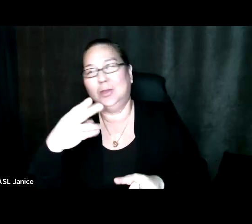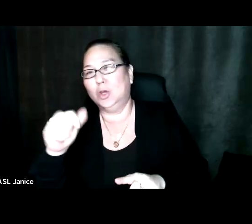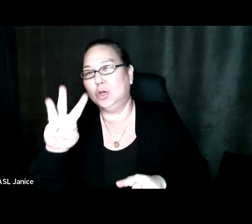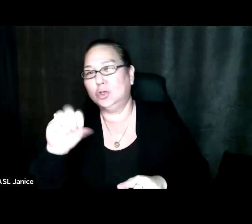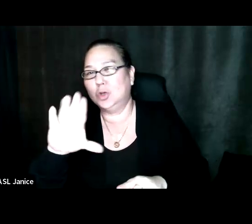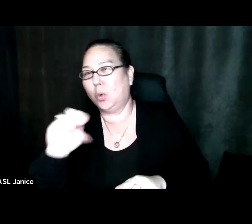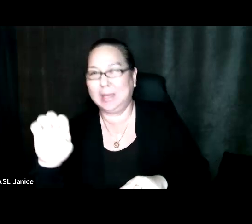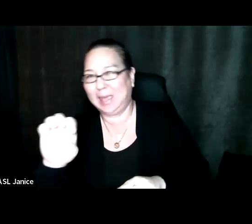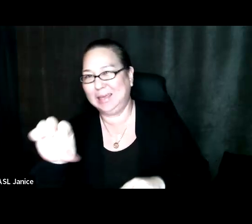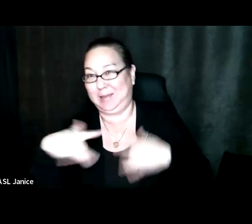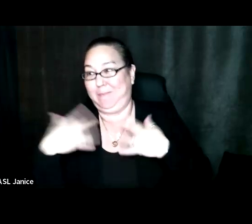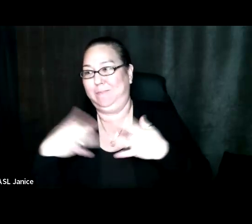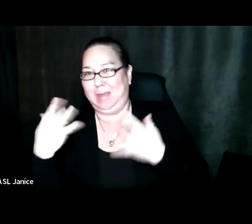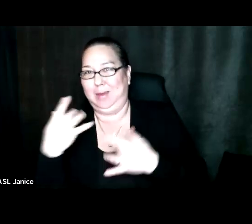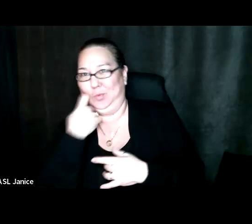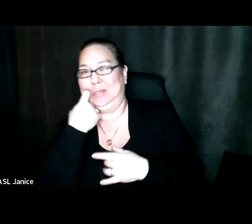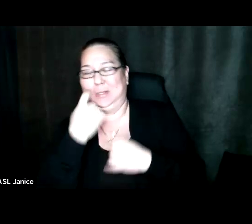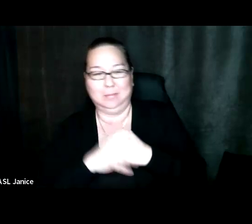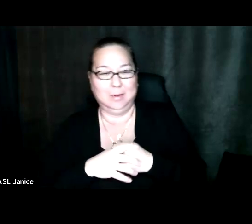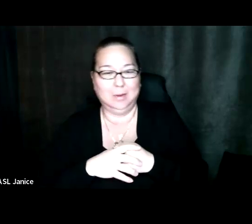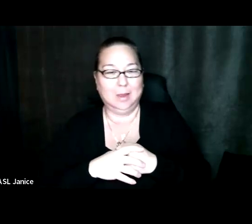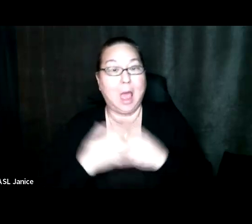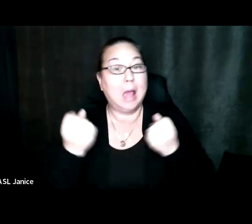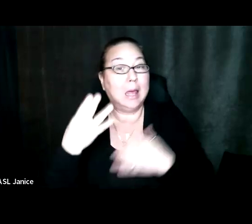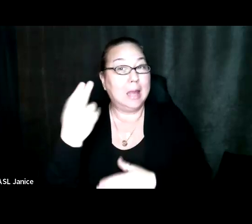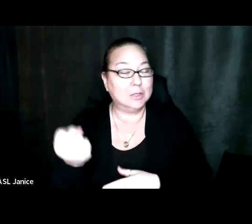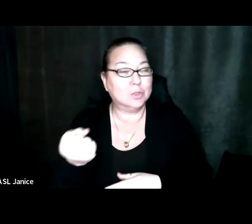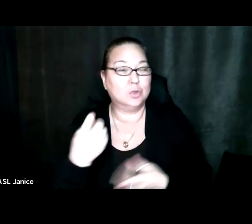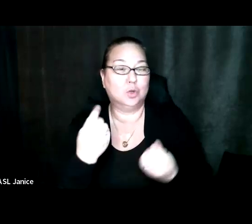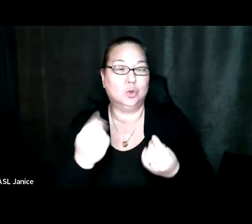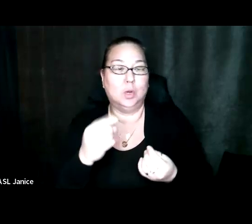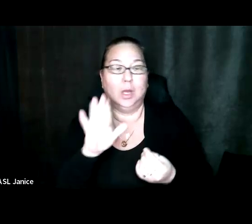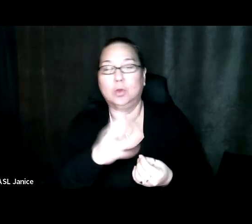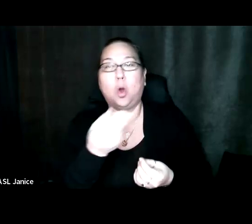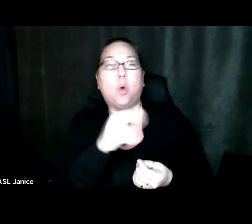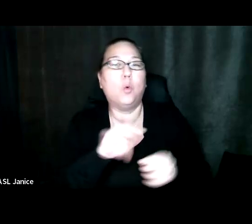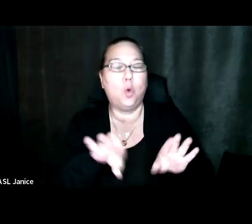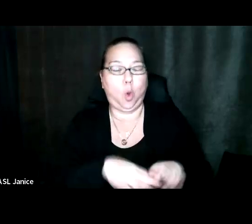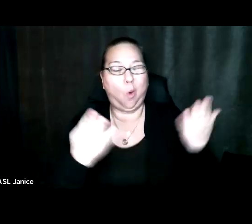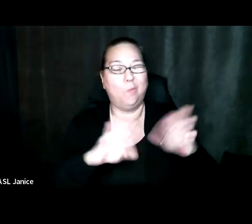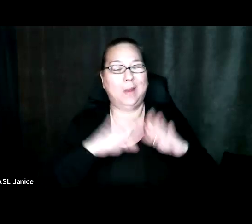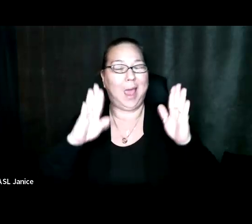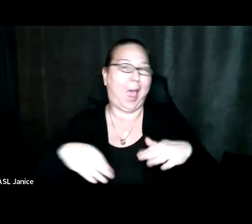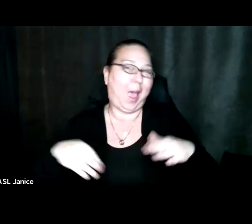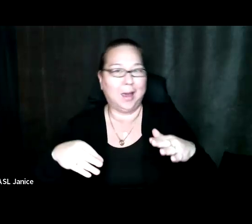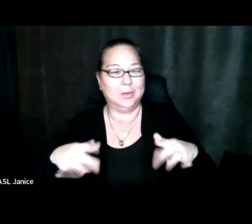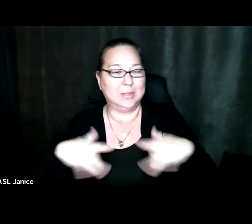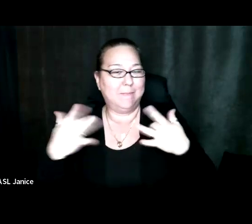lot of our high schools are doing open houses on their own to be able to sort of within their regions